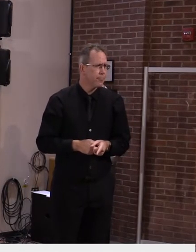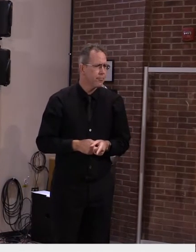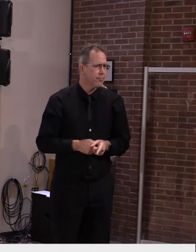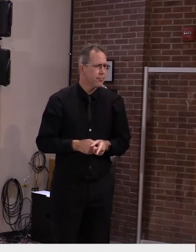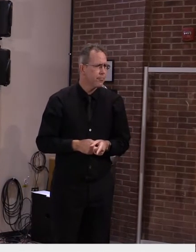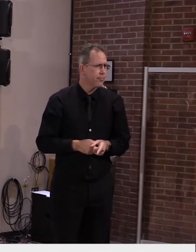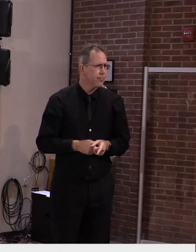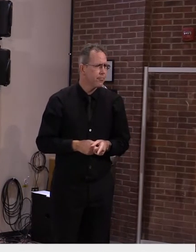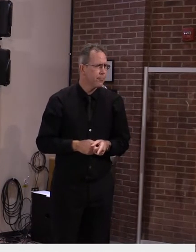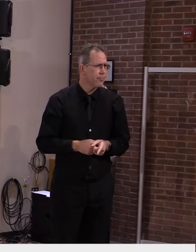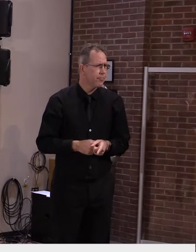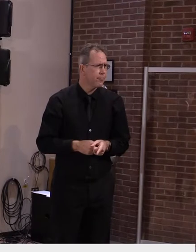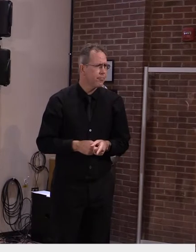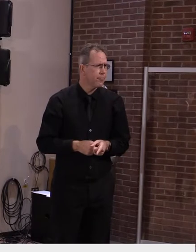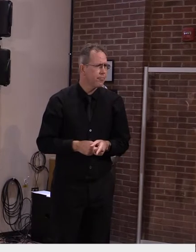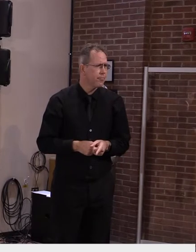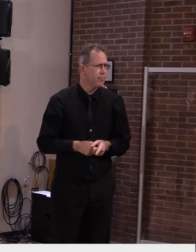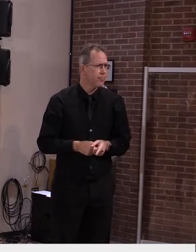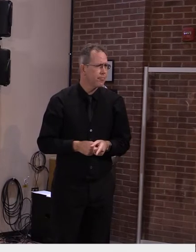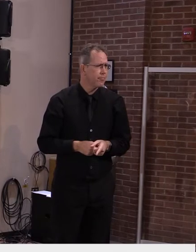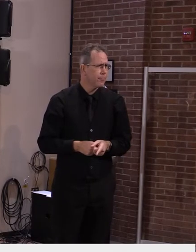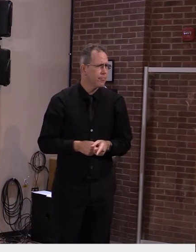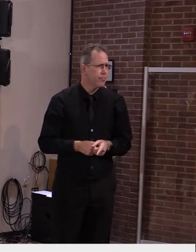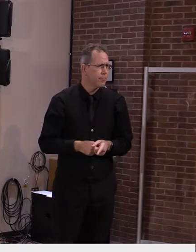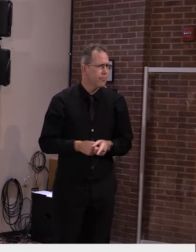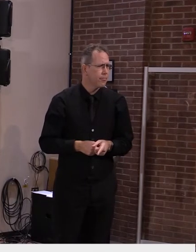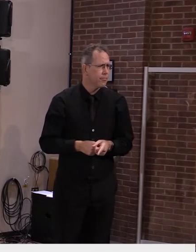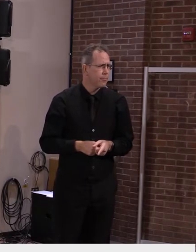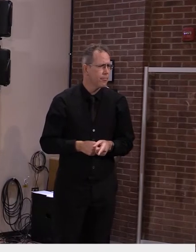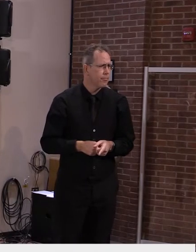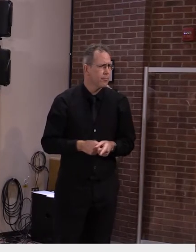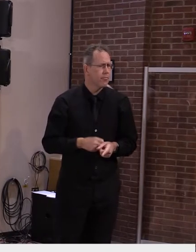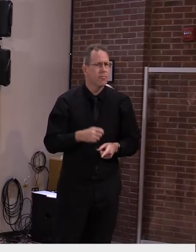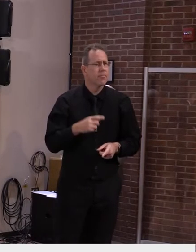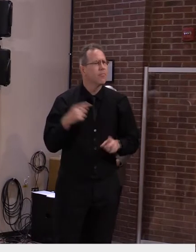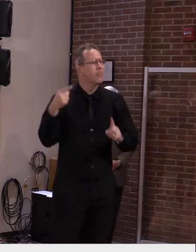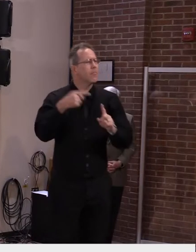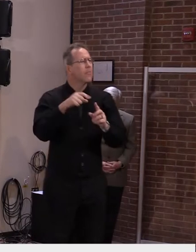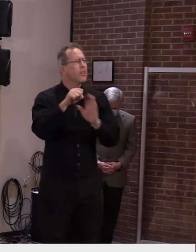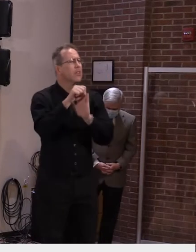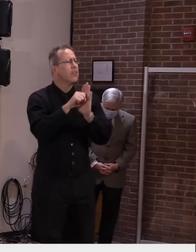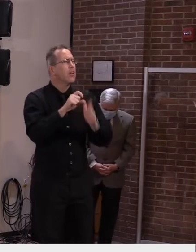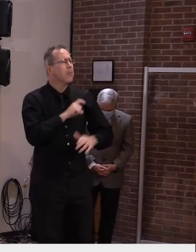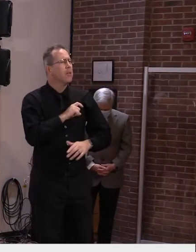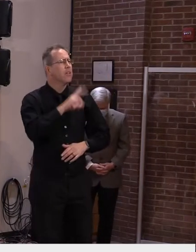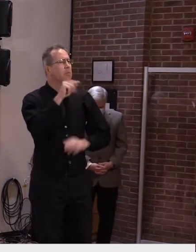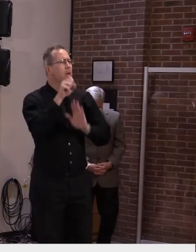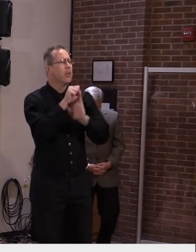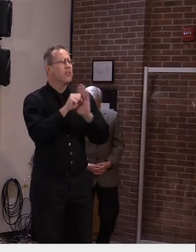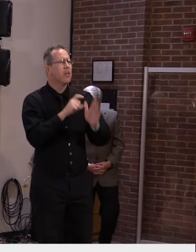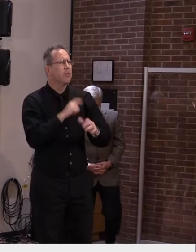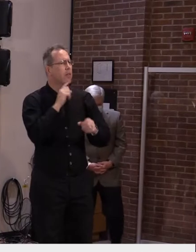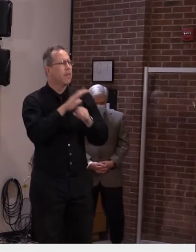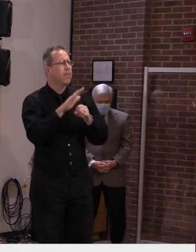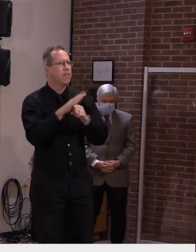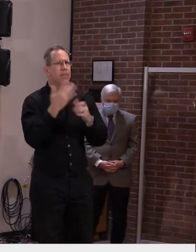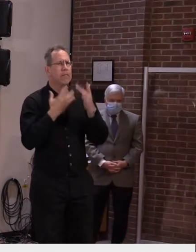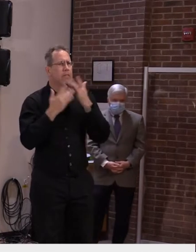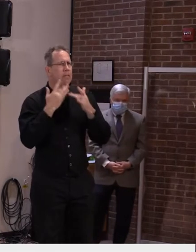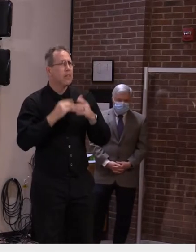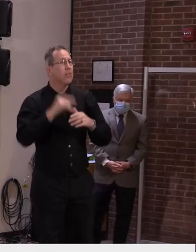and manpower with the Vermont State Police in northwestern Vermont. As you probably know, on Sunday